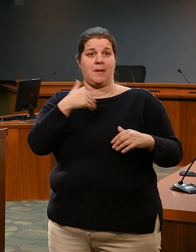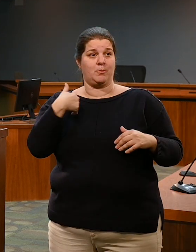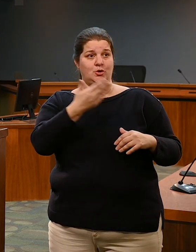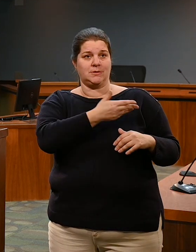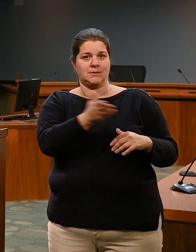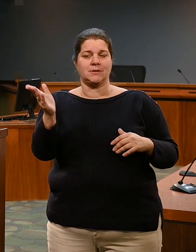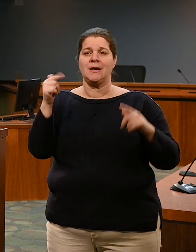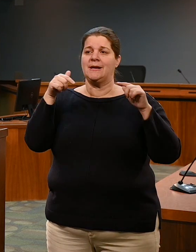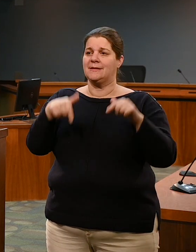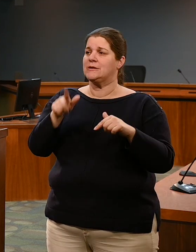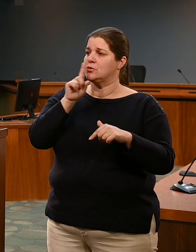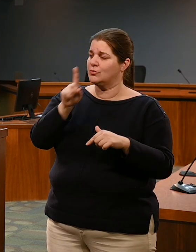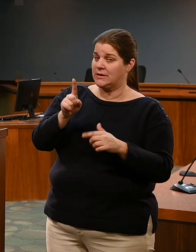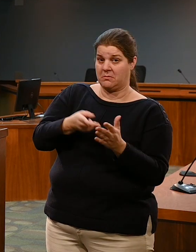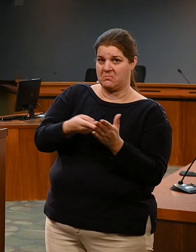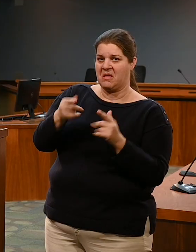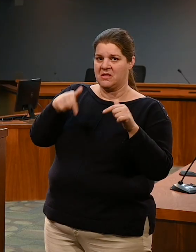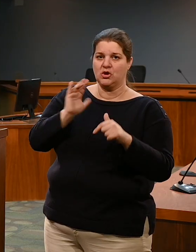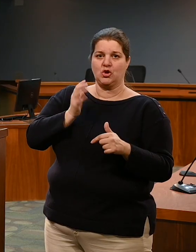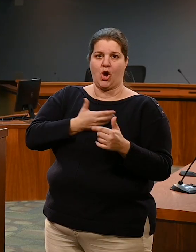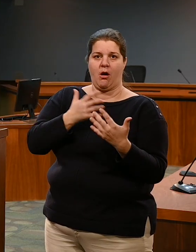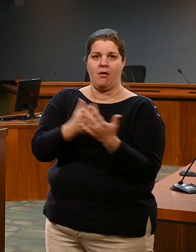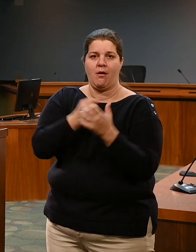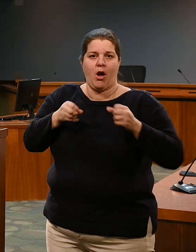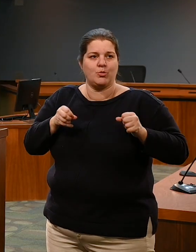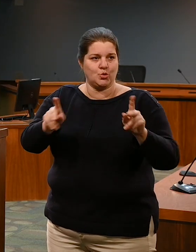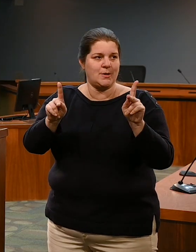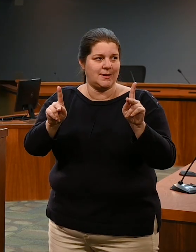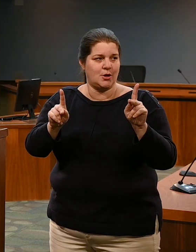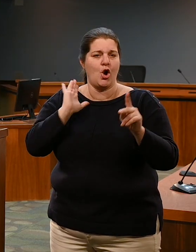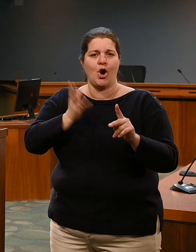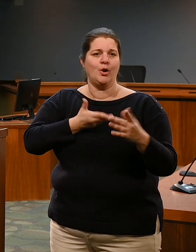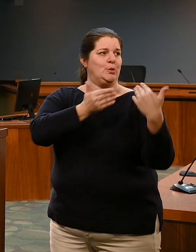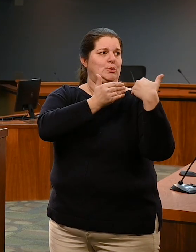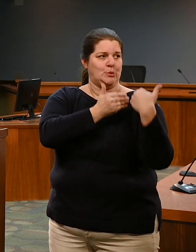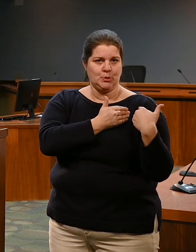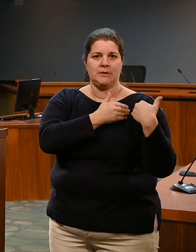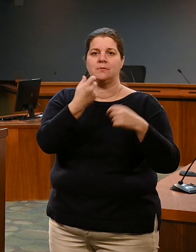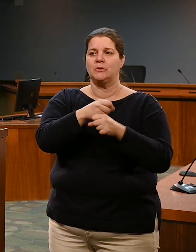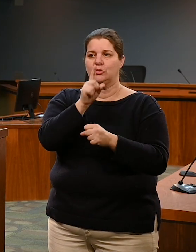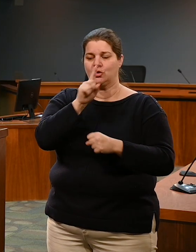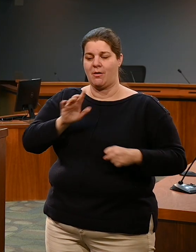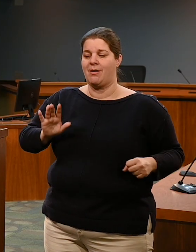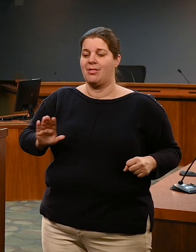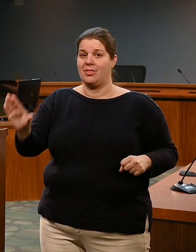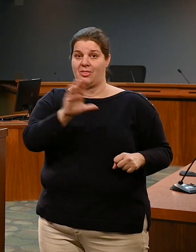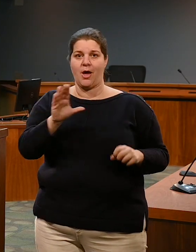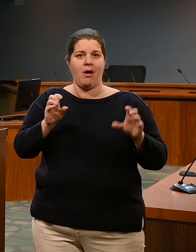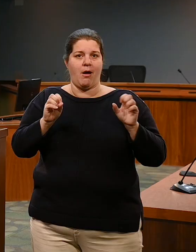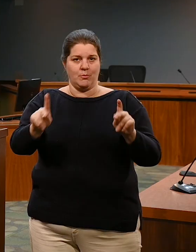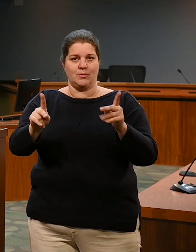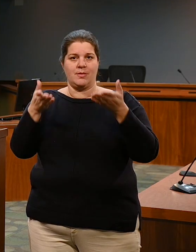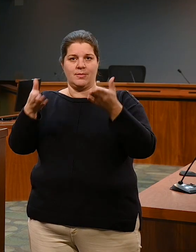our duty, our opportunity to ensure that they have every opportunity to succeed